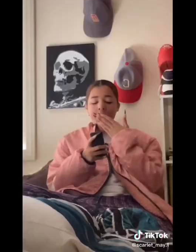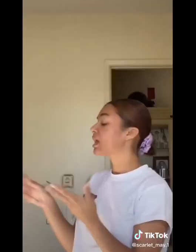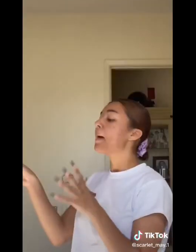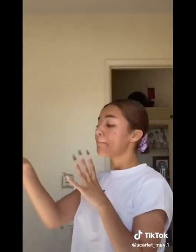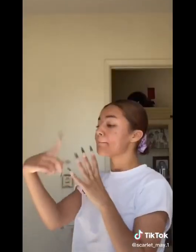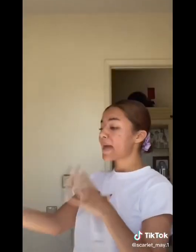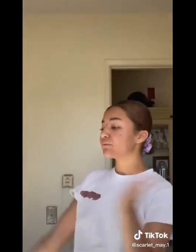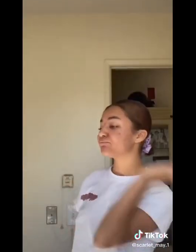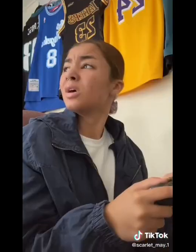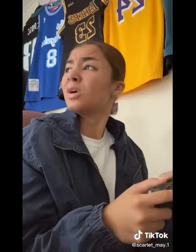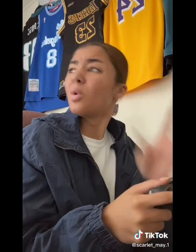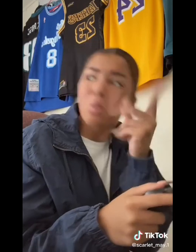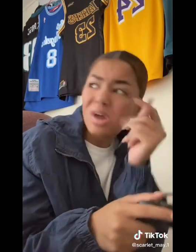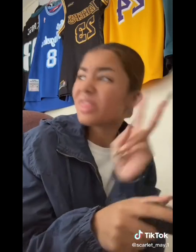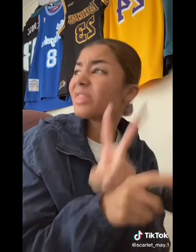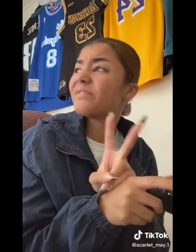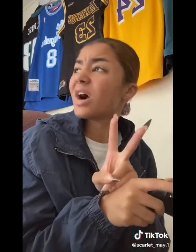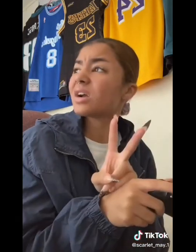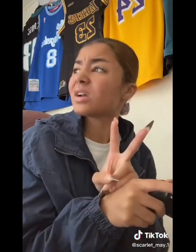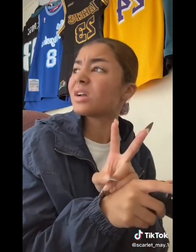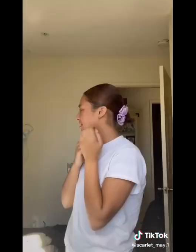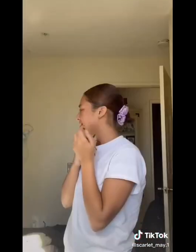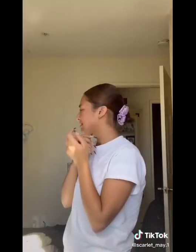Bet. What the fuck?